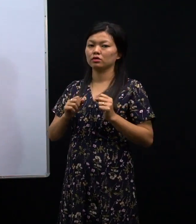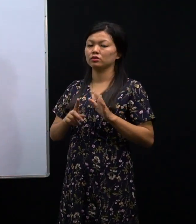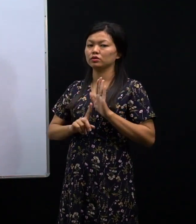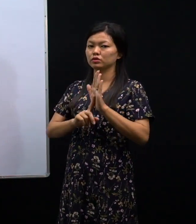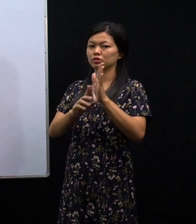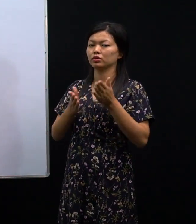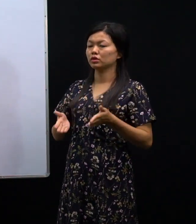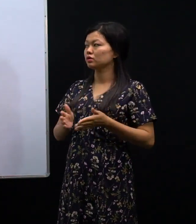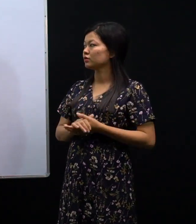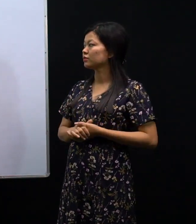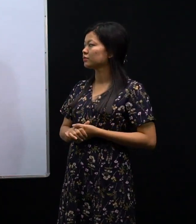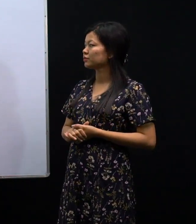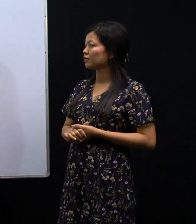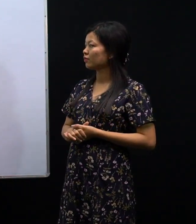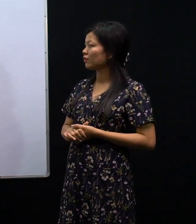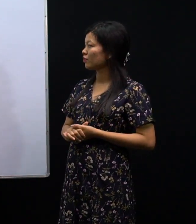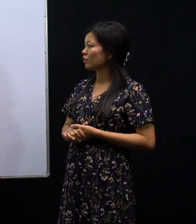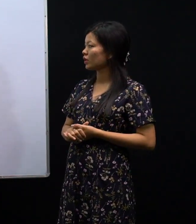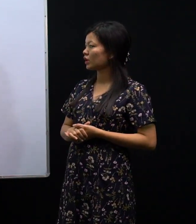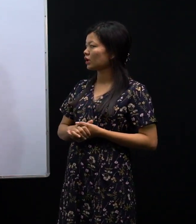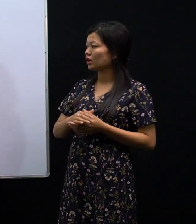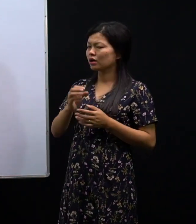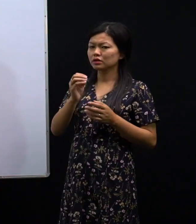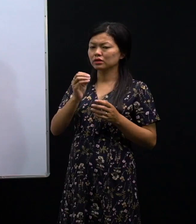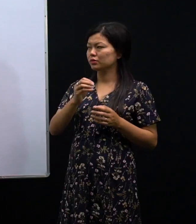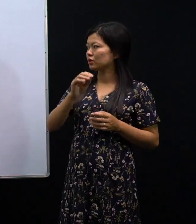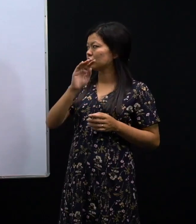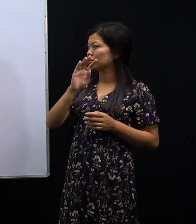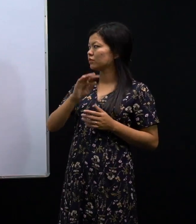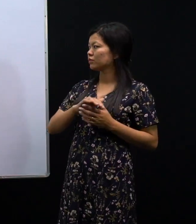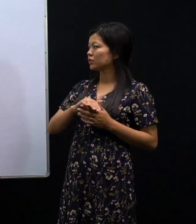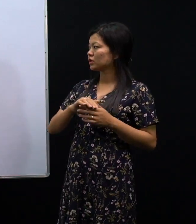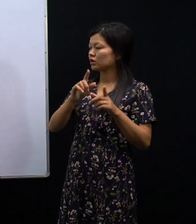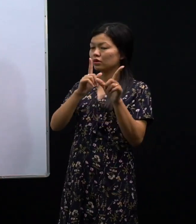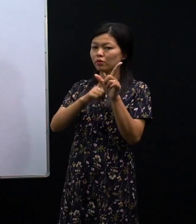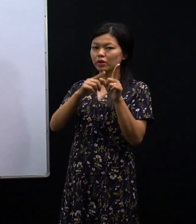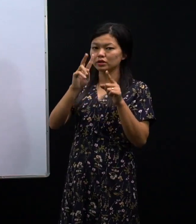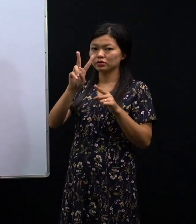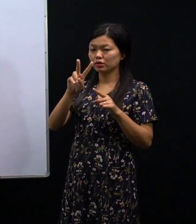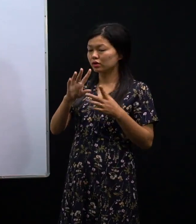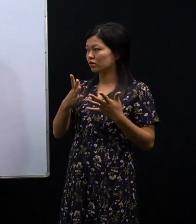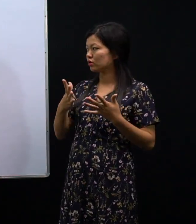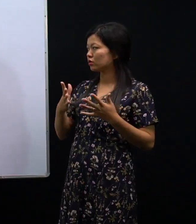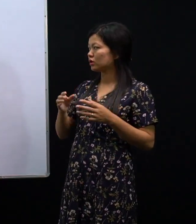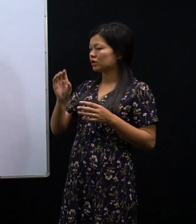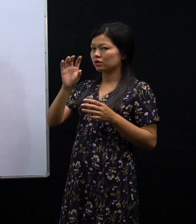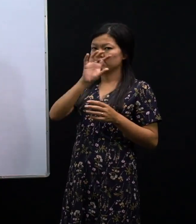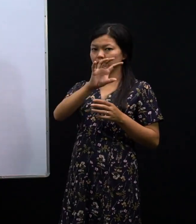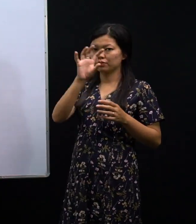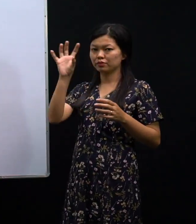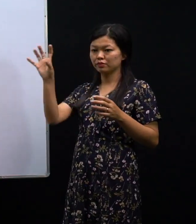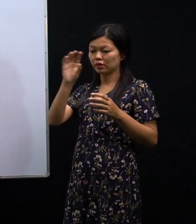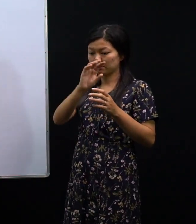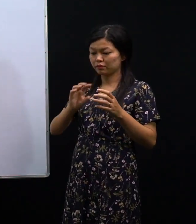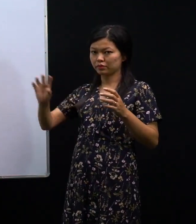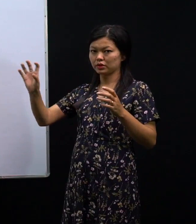happening? Sometimes they are not given you there. They are given you here. Maybe they are given in the middle. But your target, this type